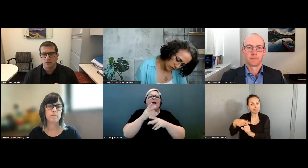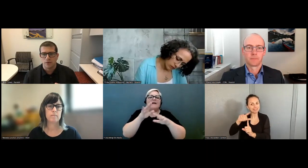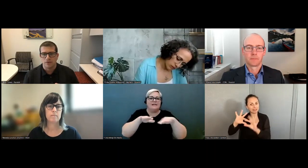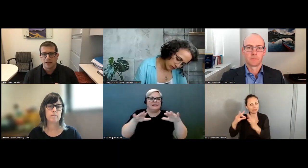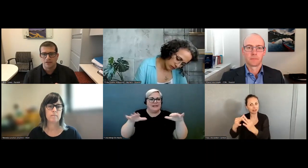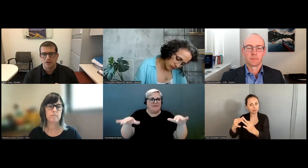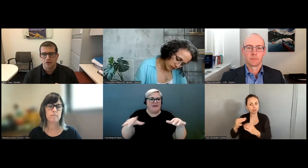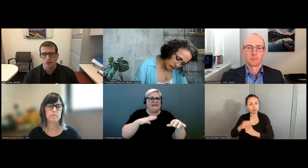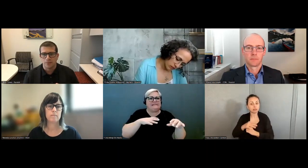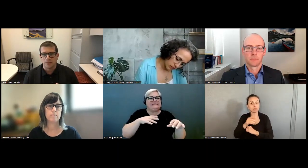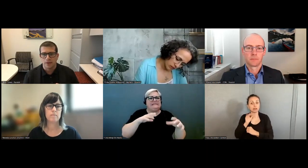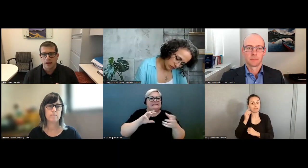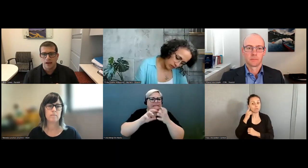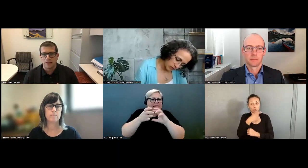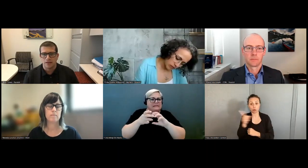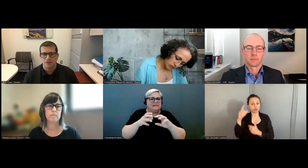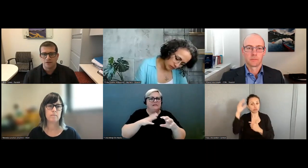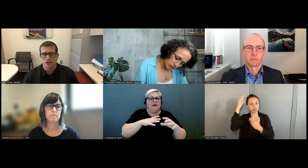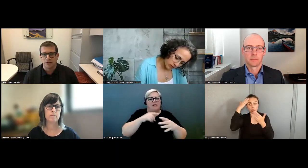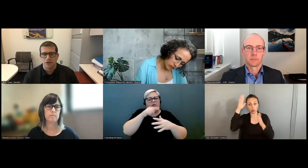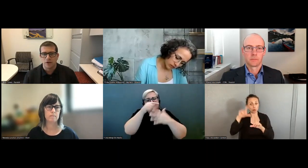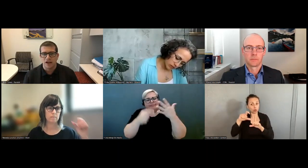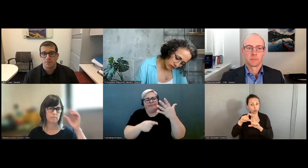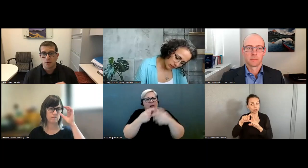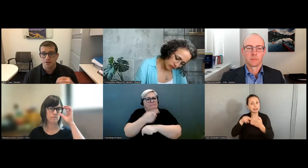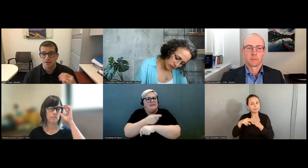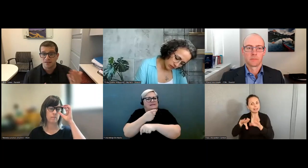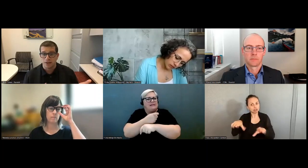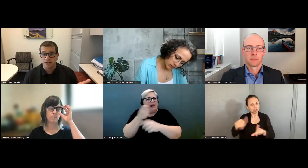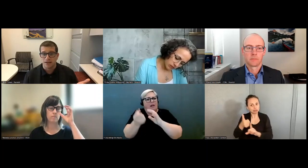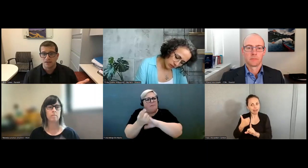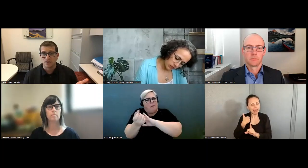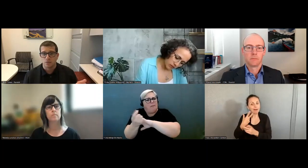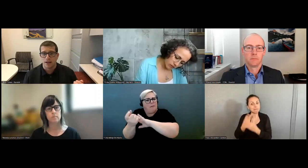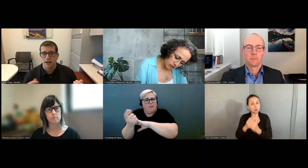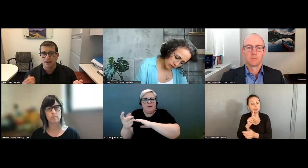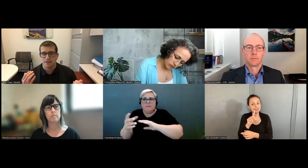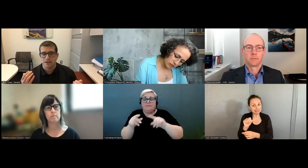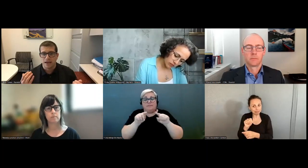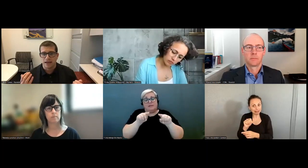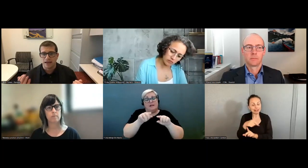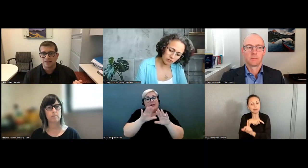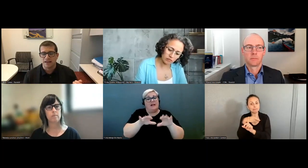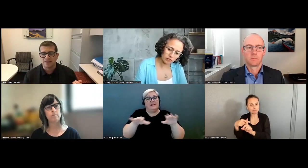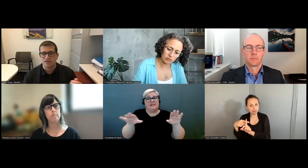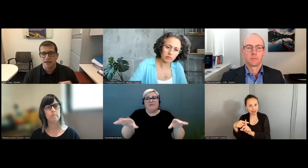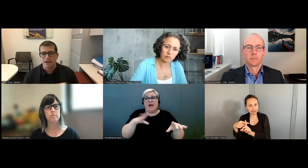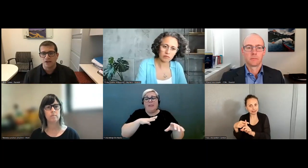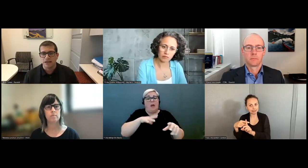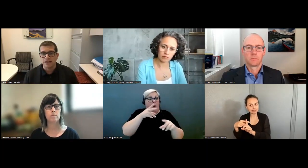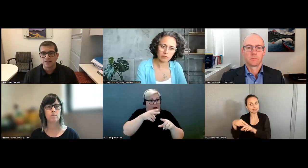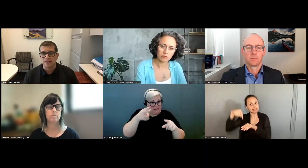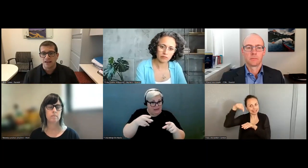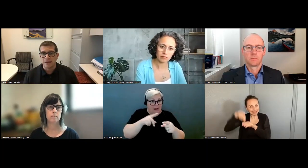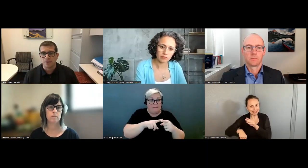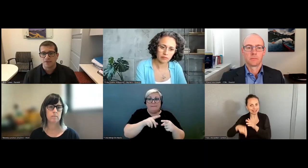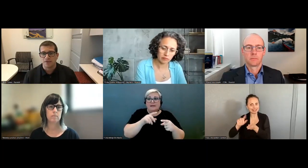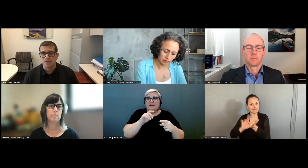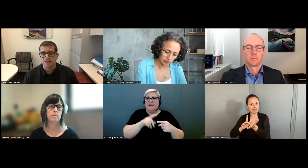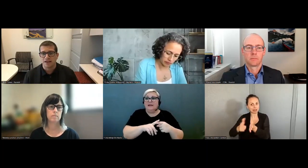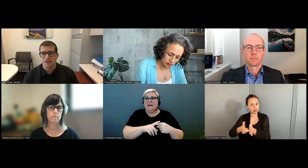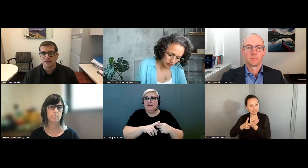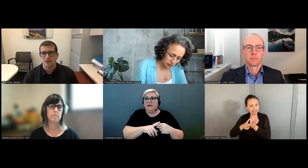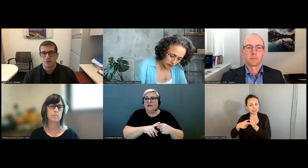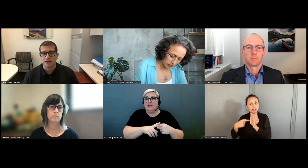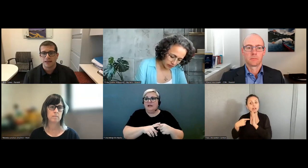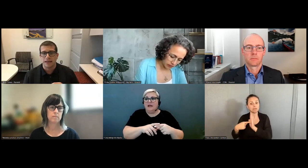aren't aware of that term, these are children who have both disabilities as well as intensive medical needs. Examples of